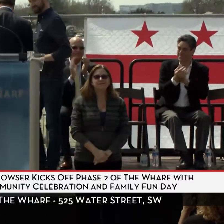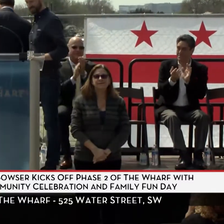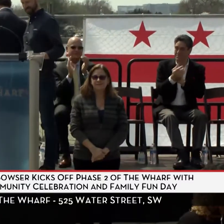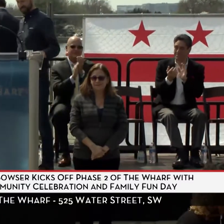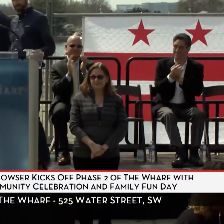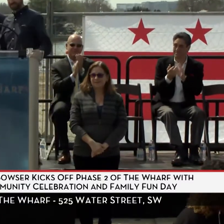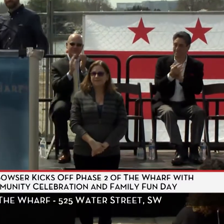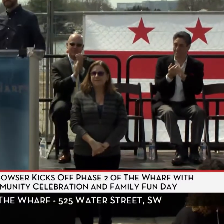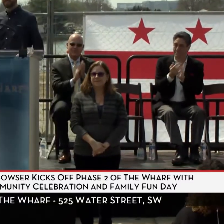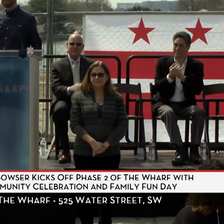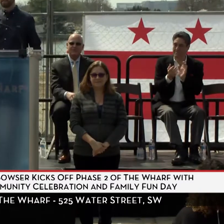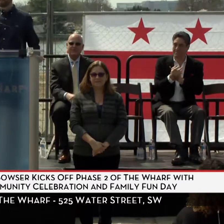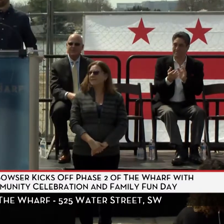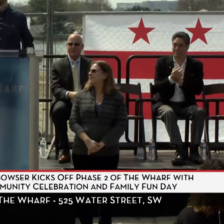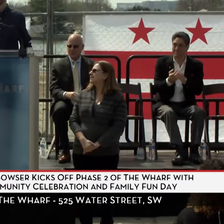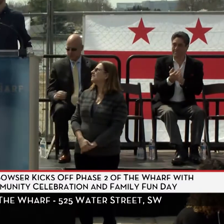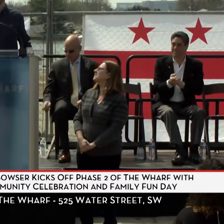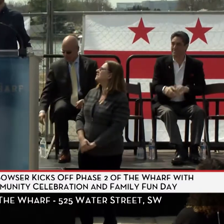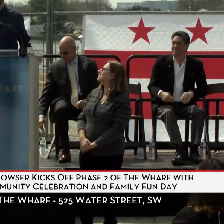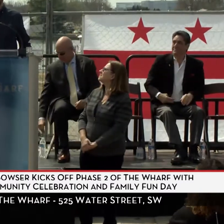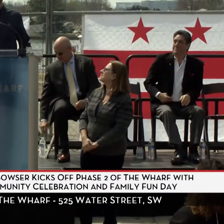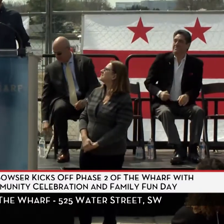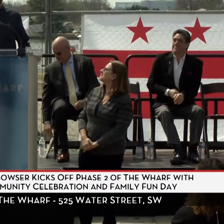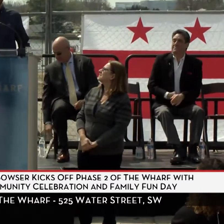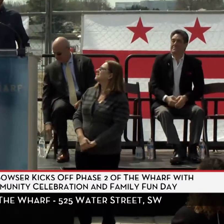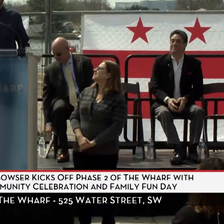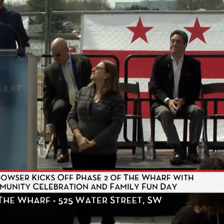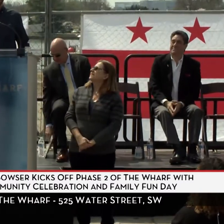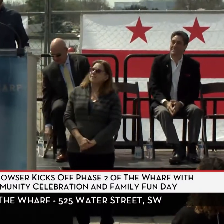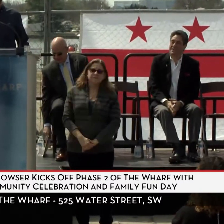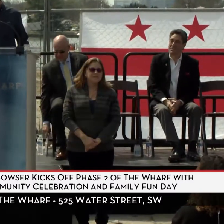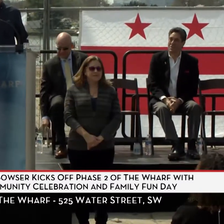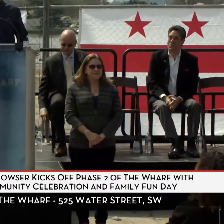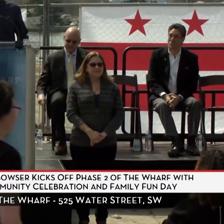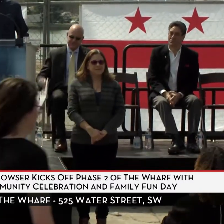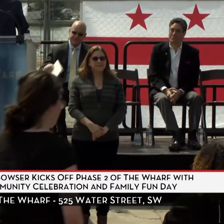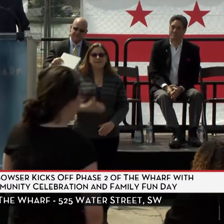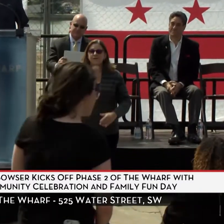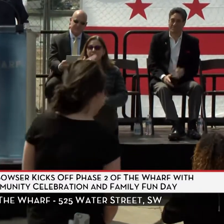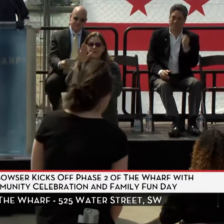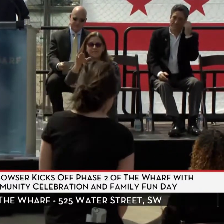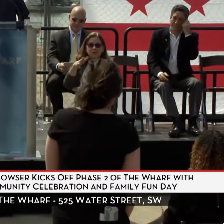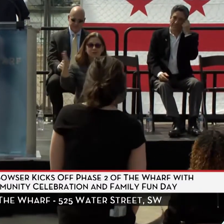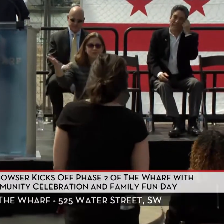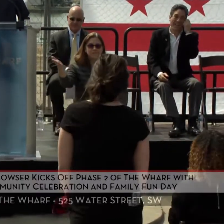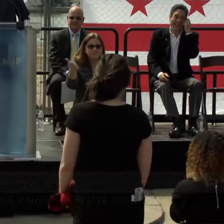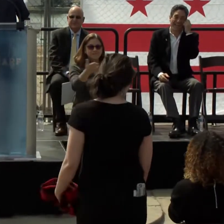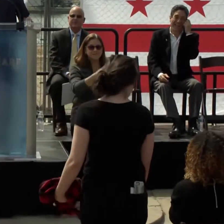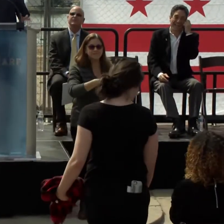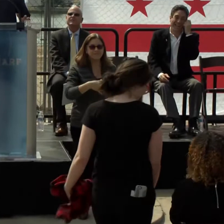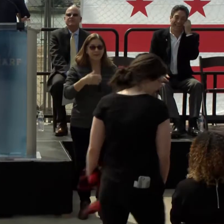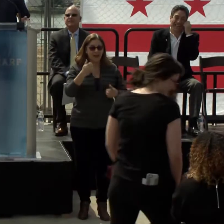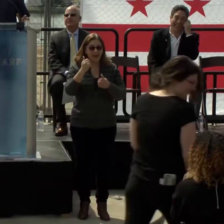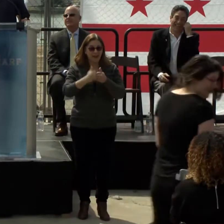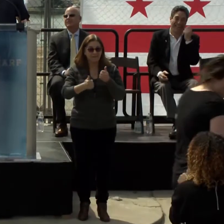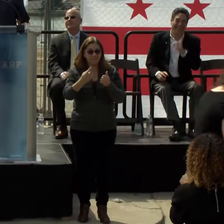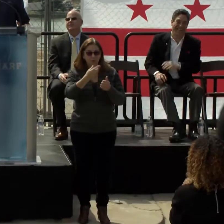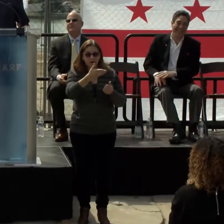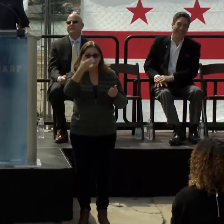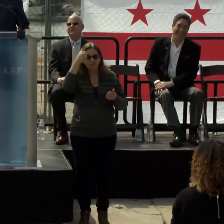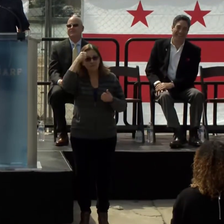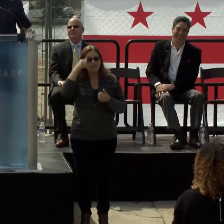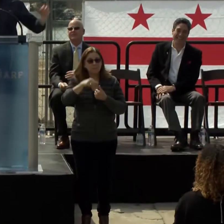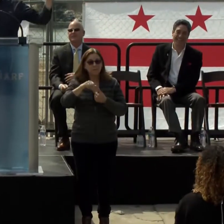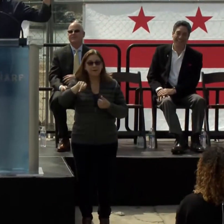Thank you, Peter. Thank you, Peter. Good afternoon, everybody. Does everybody remember the first Phase